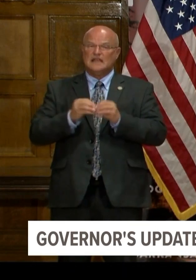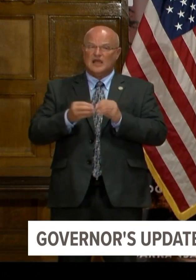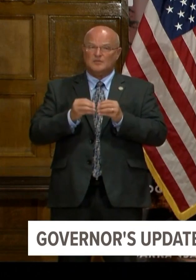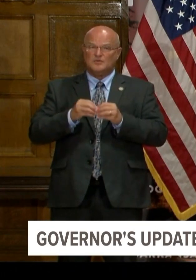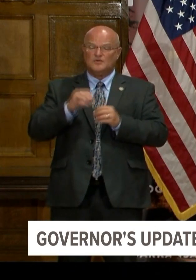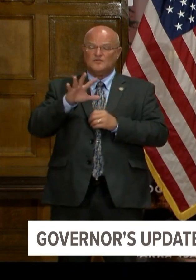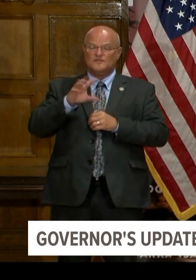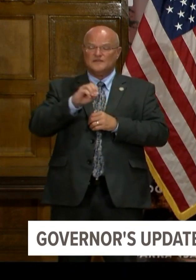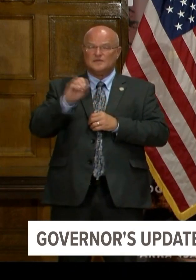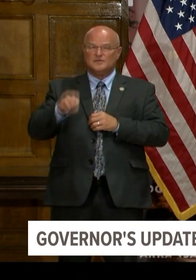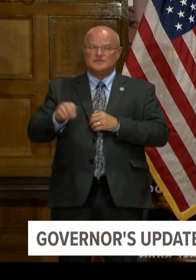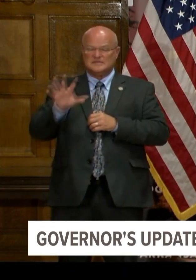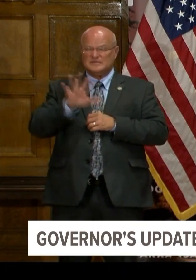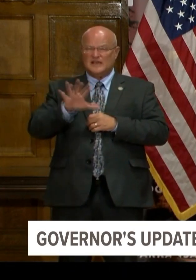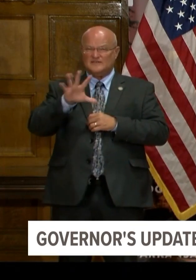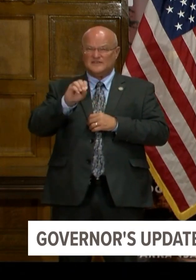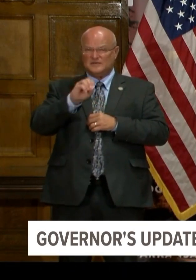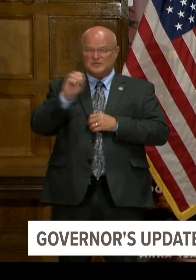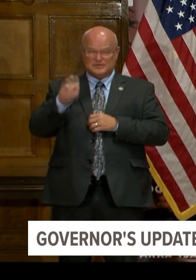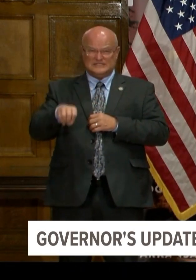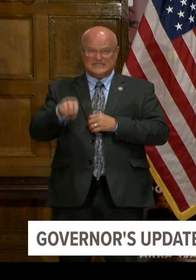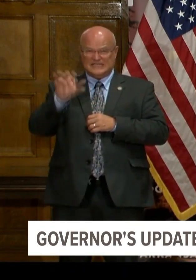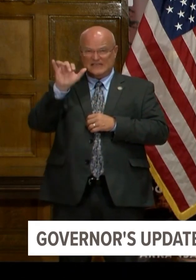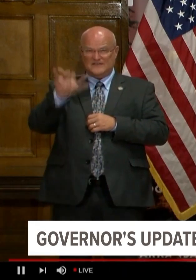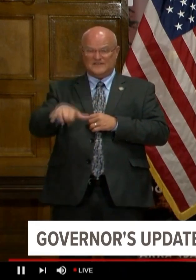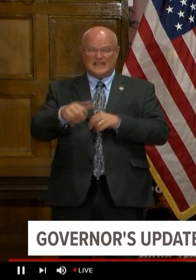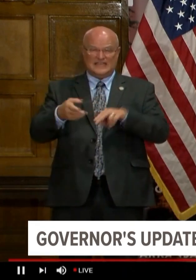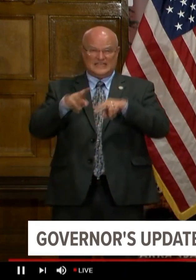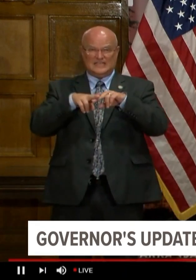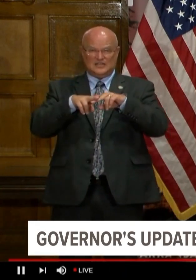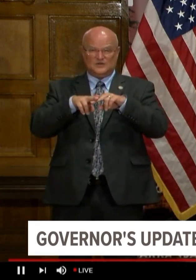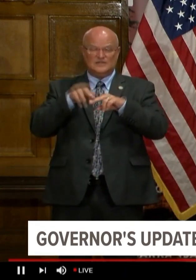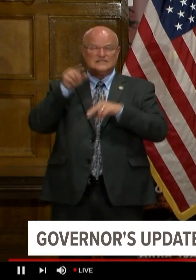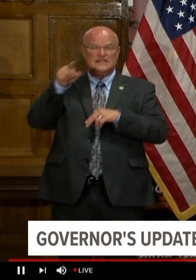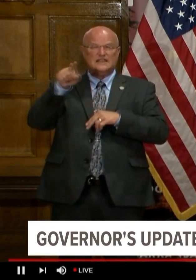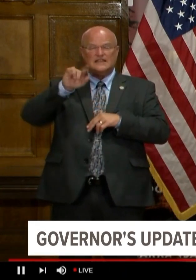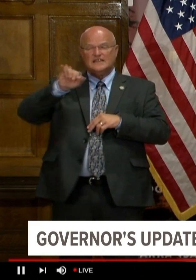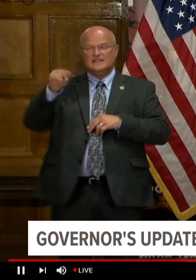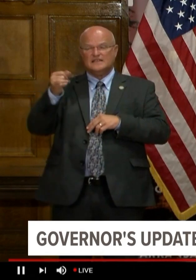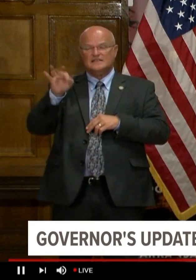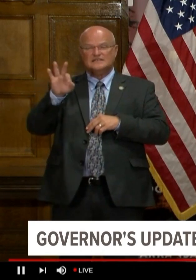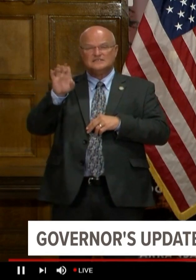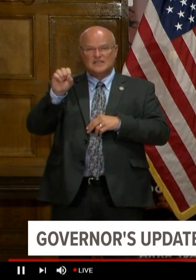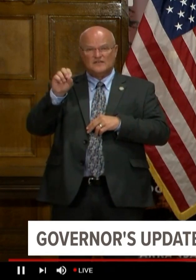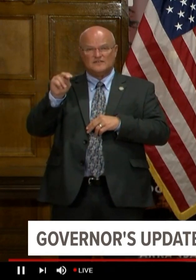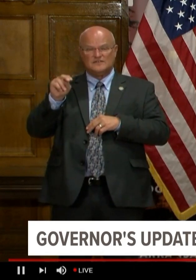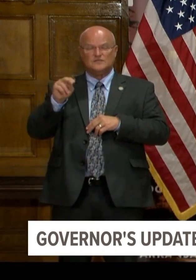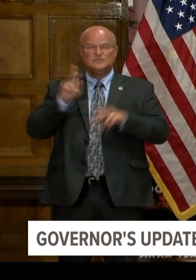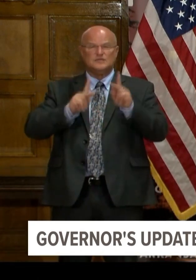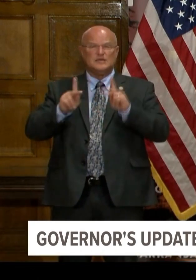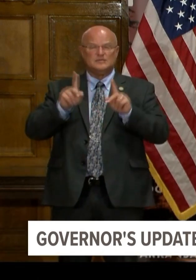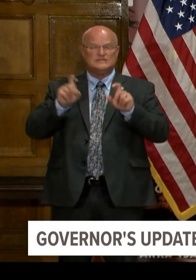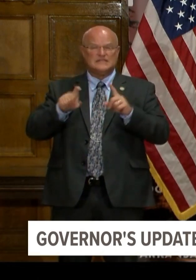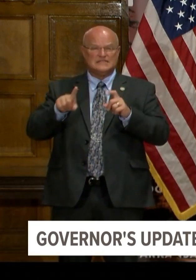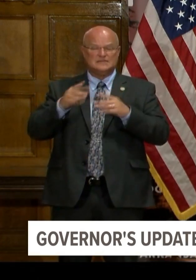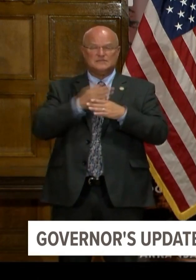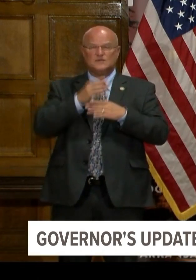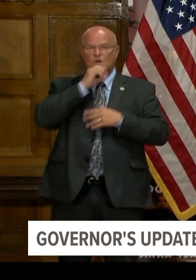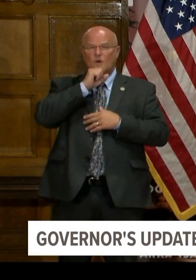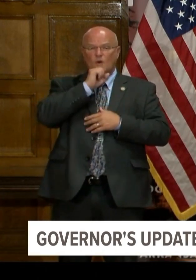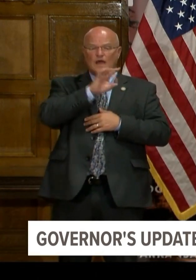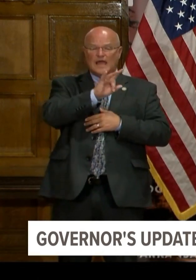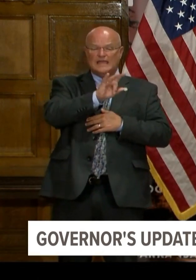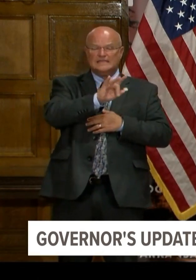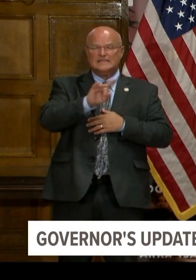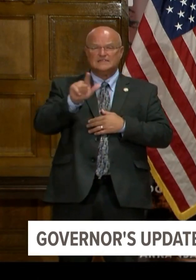number. 50%, approximately 50% of that increase was due to individuals tested between the ages of